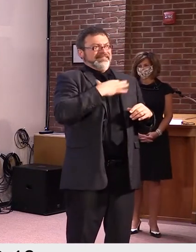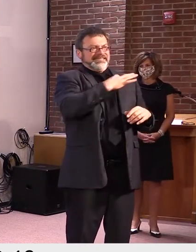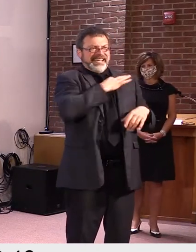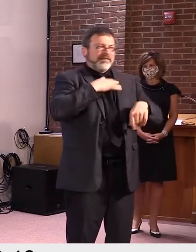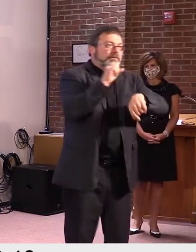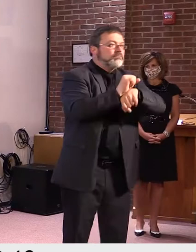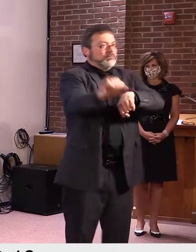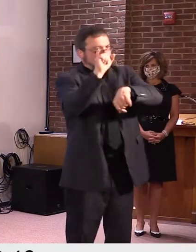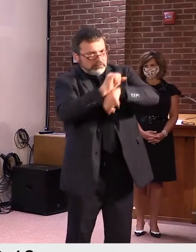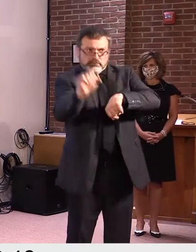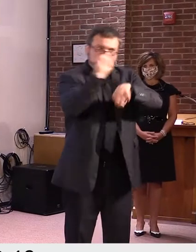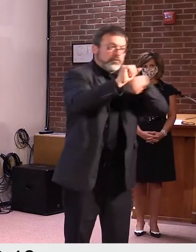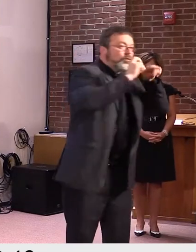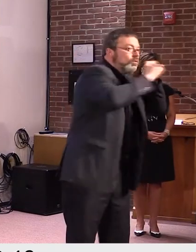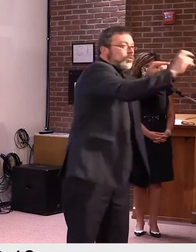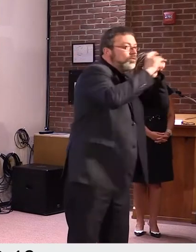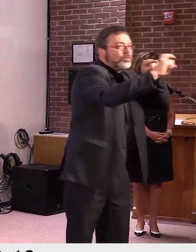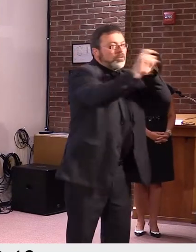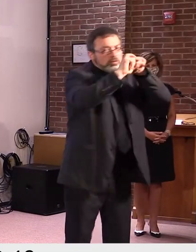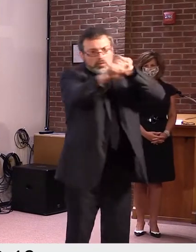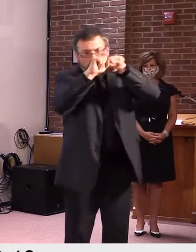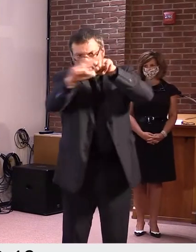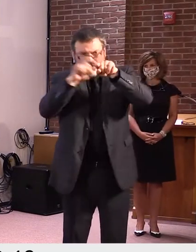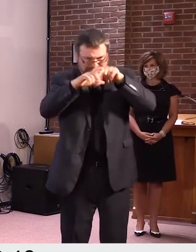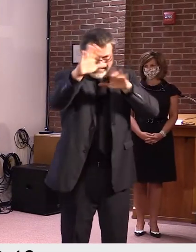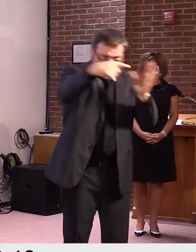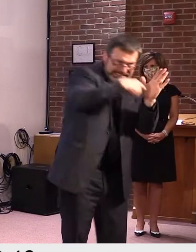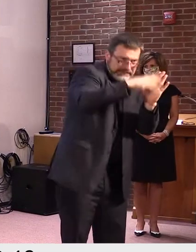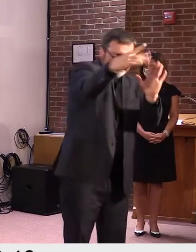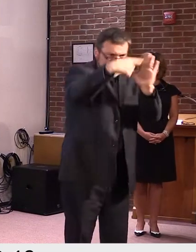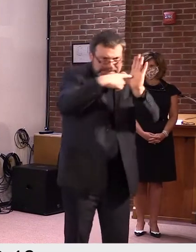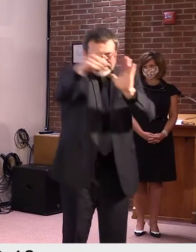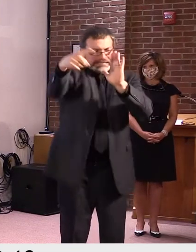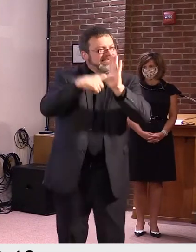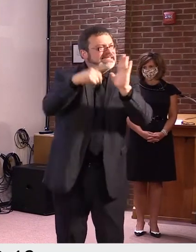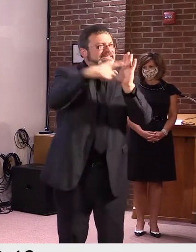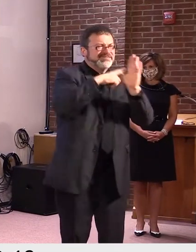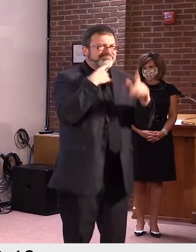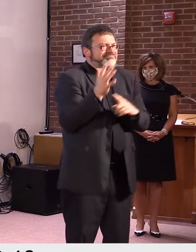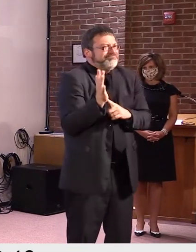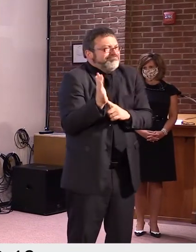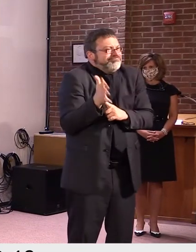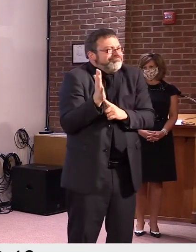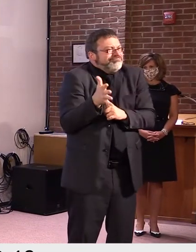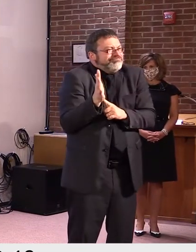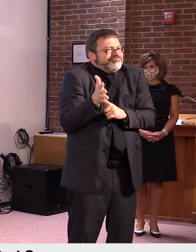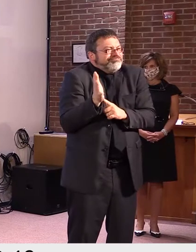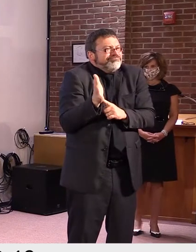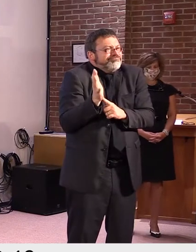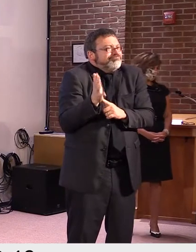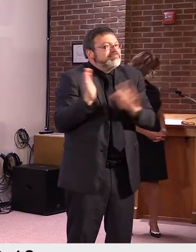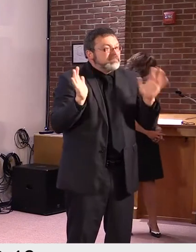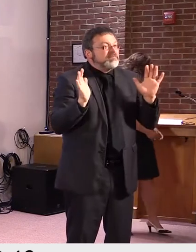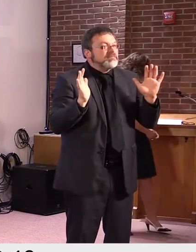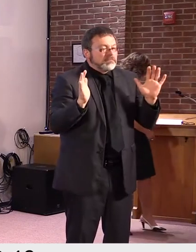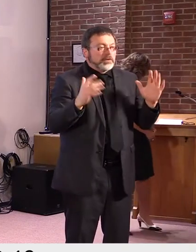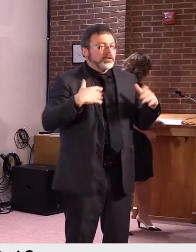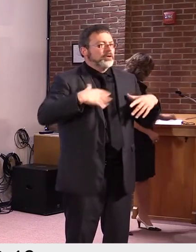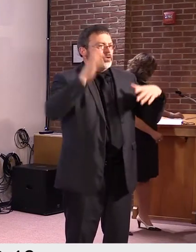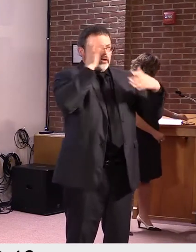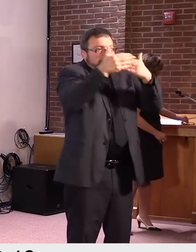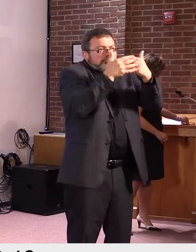having a variety of different parts begin to connect with people to ask them to participate. Within that, though, the